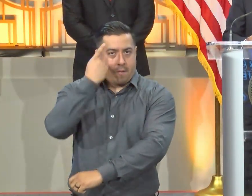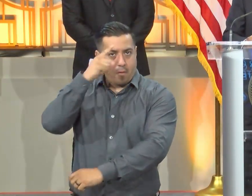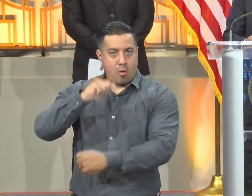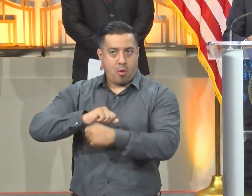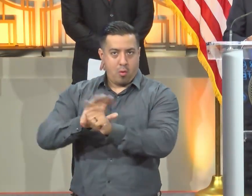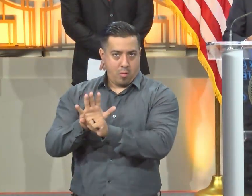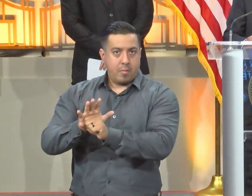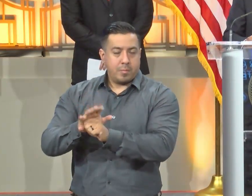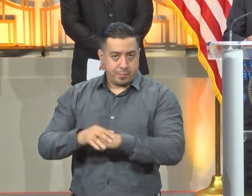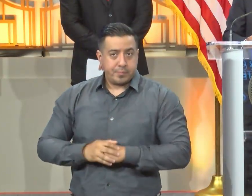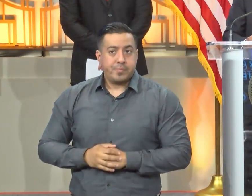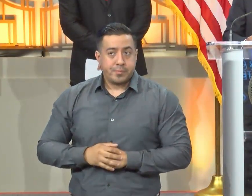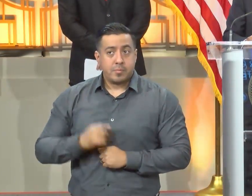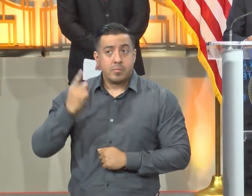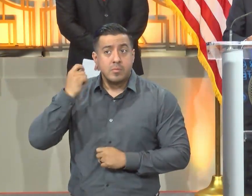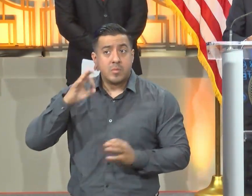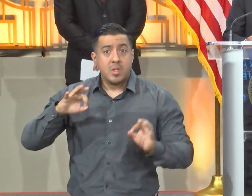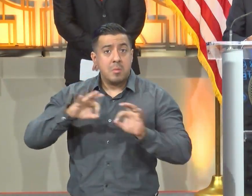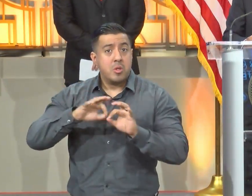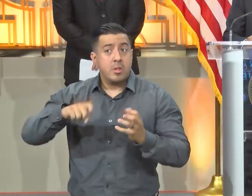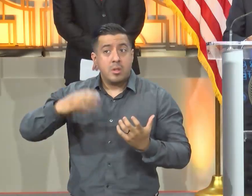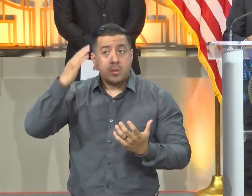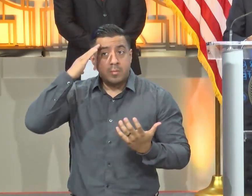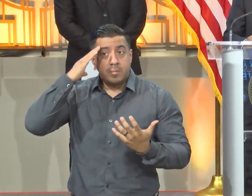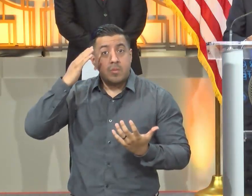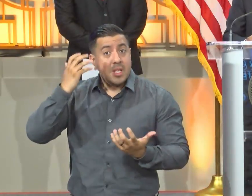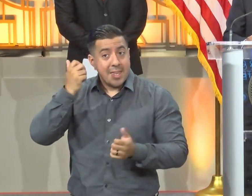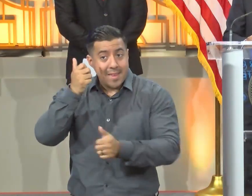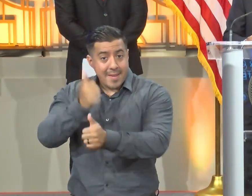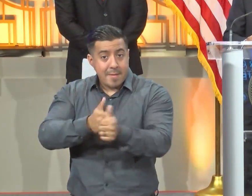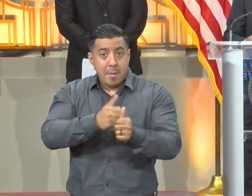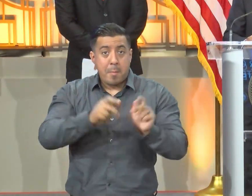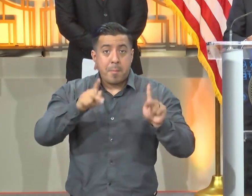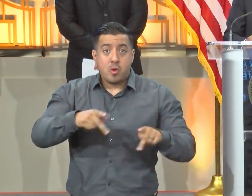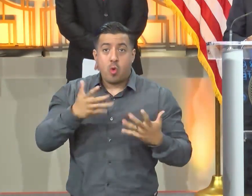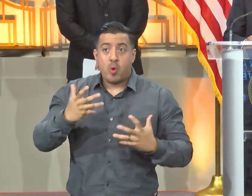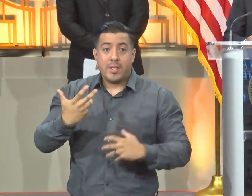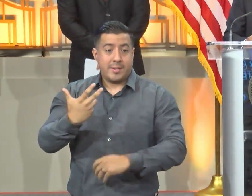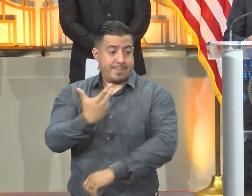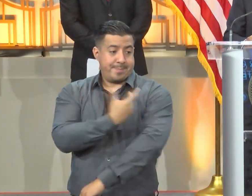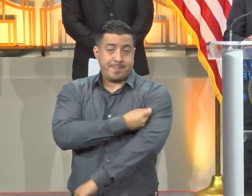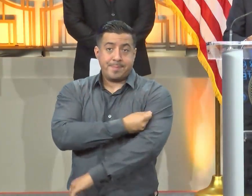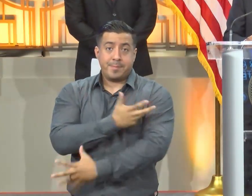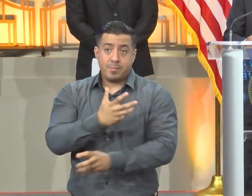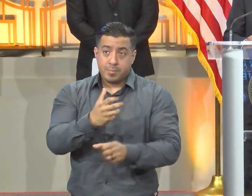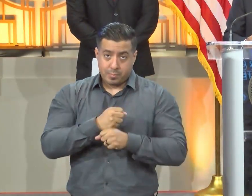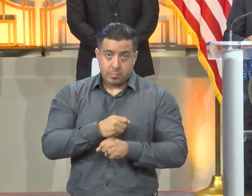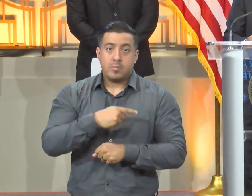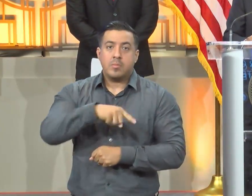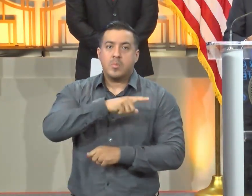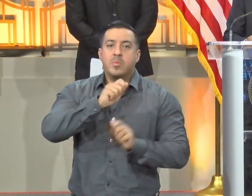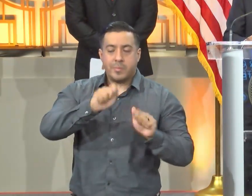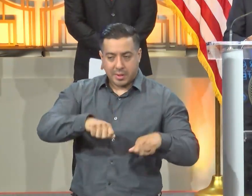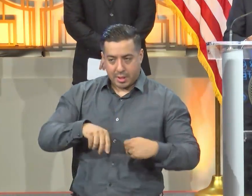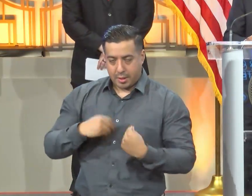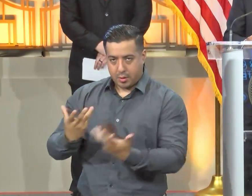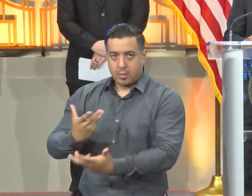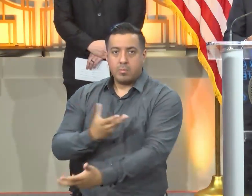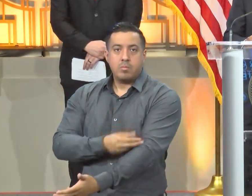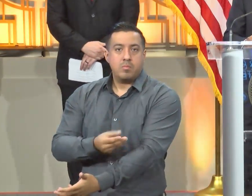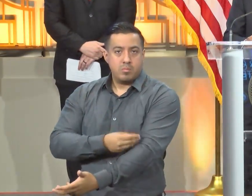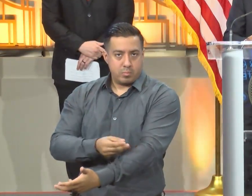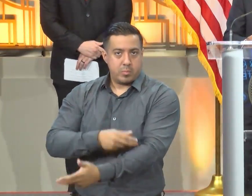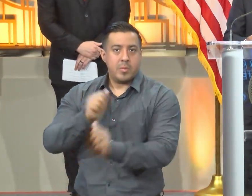COVID-19. So it is important to note that individuals who have received a COVID-19 vaccine can donate blood